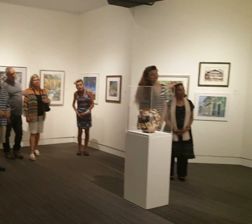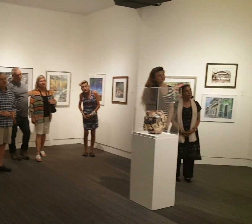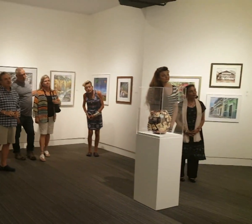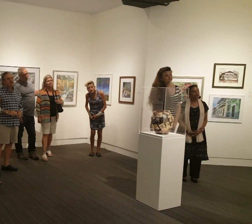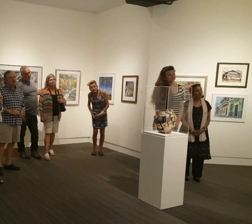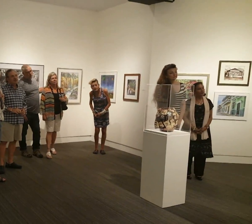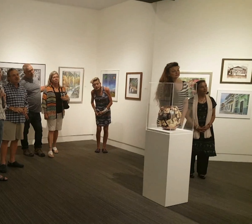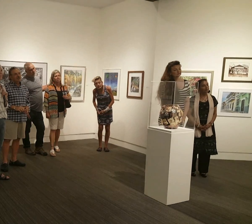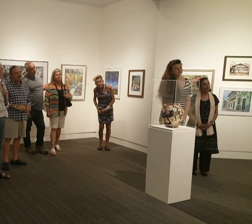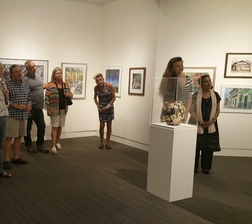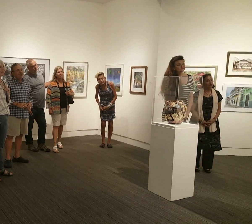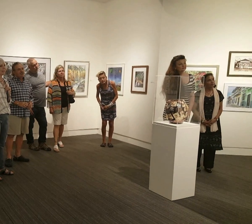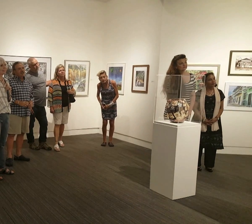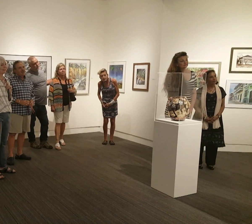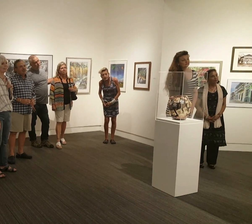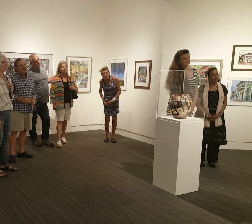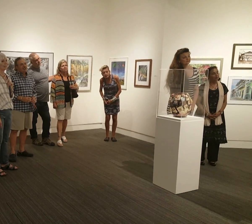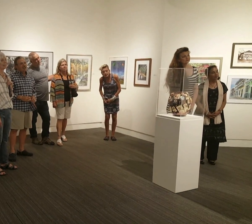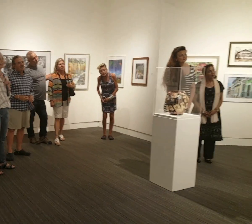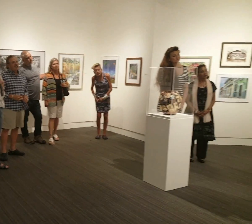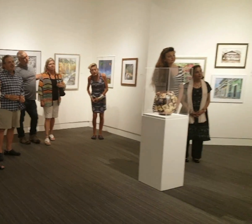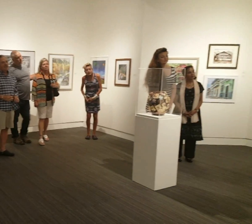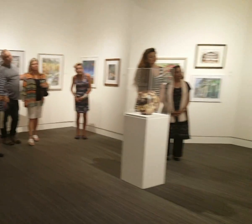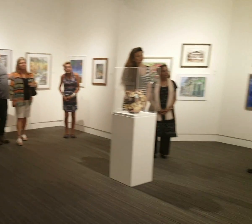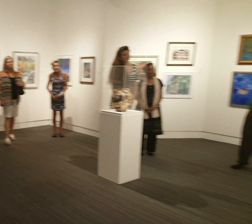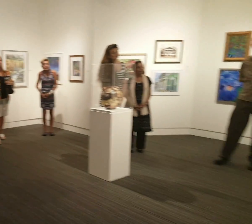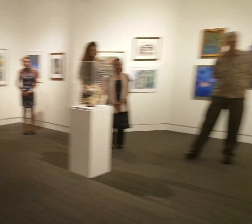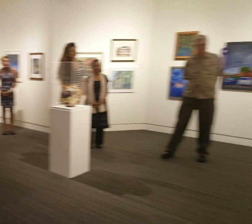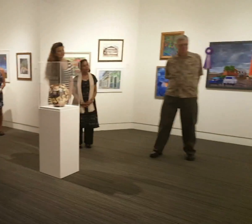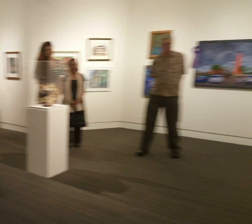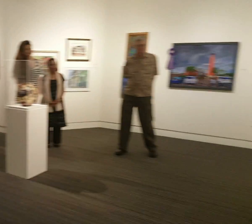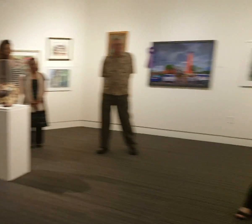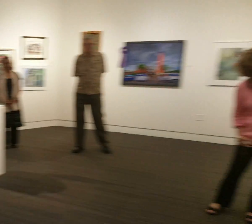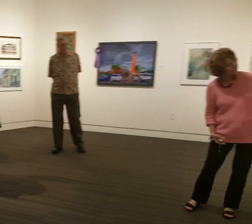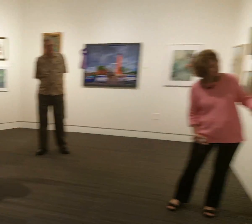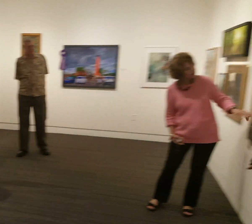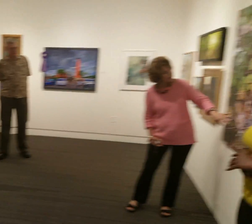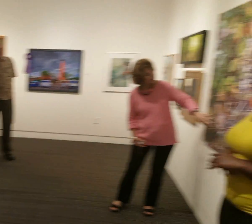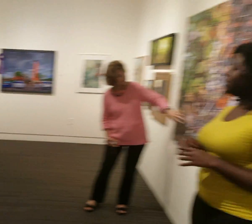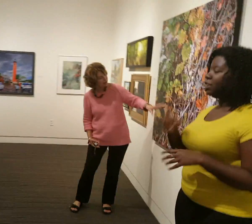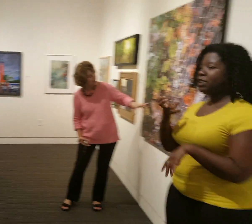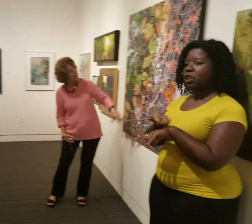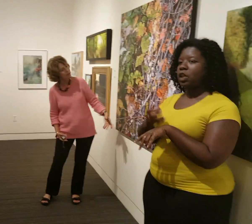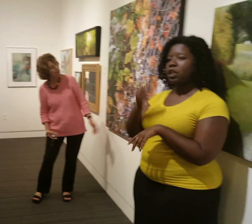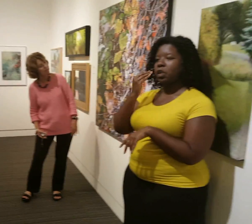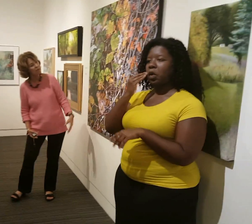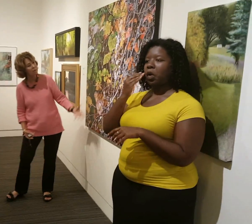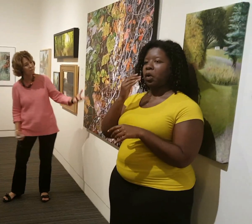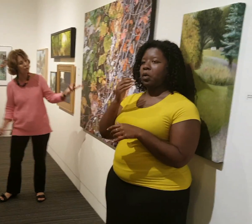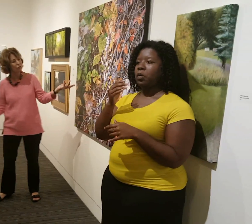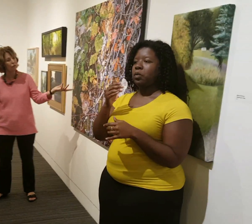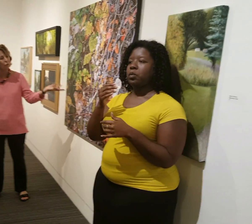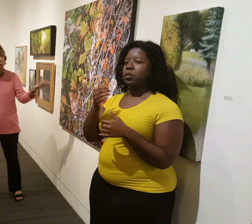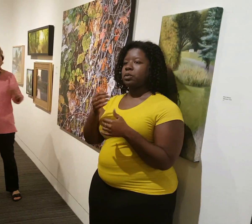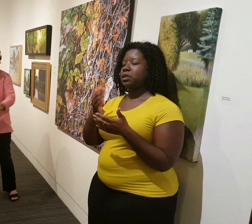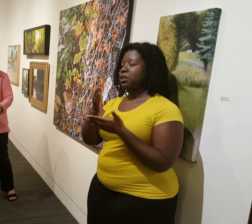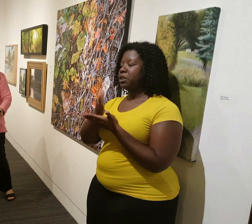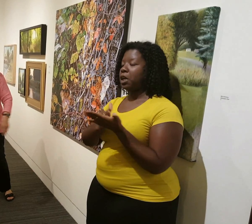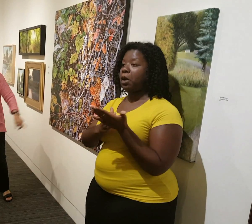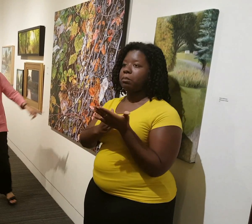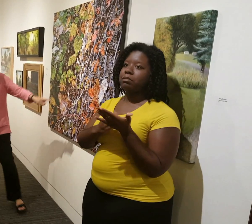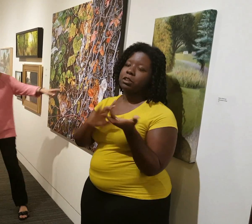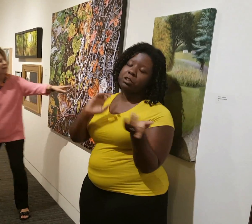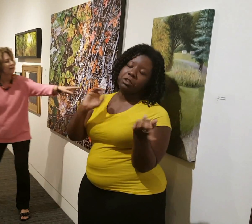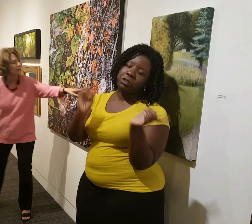leaf just calls it quits. I think it's kind of hard to know what leaf this is a combination of. Some of them just turn